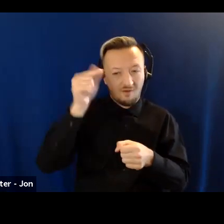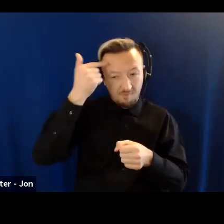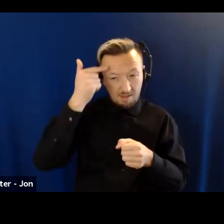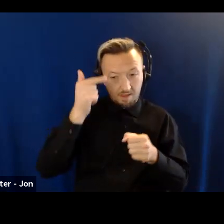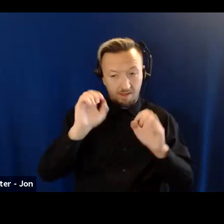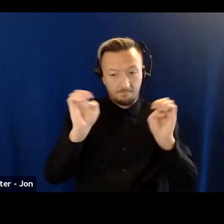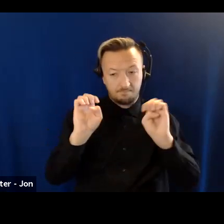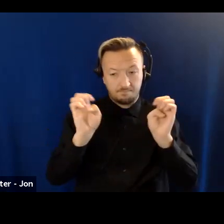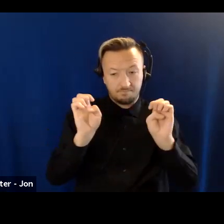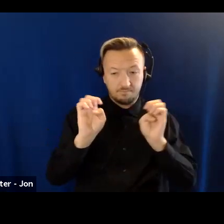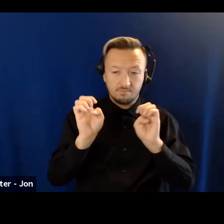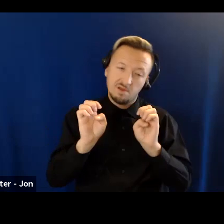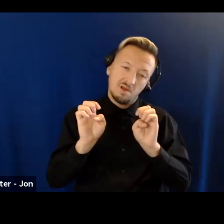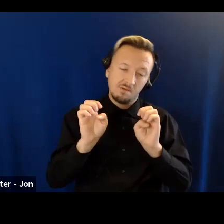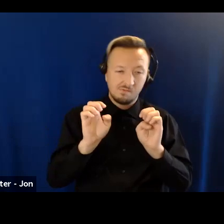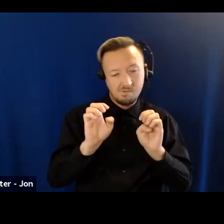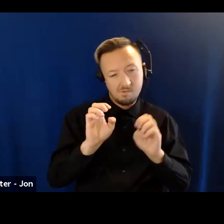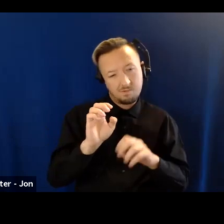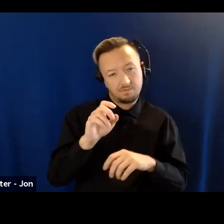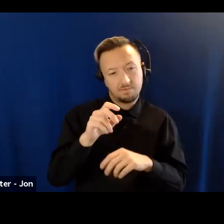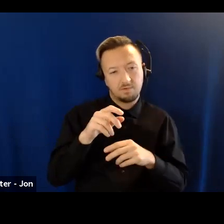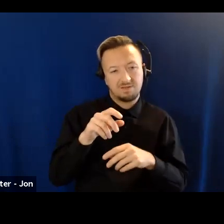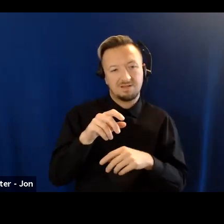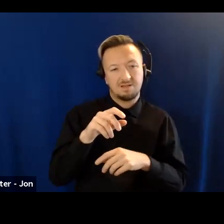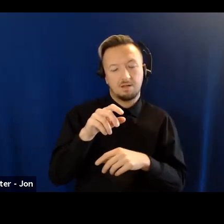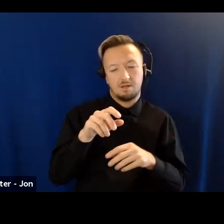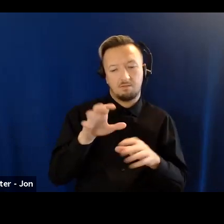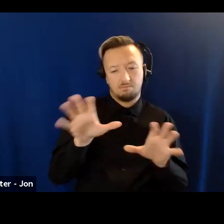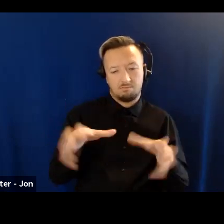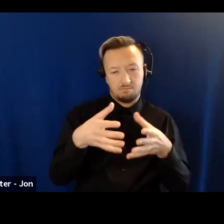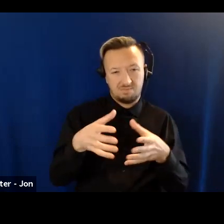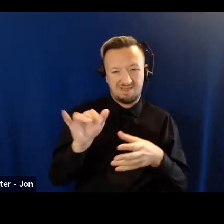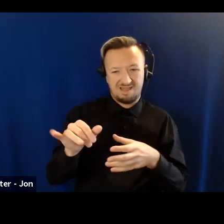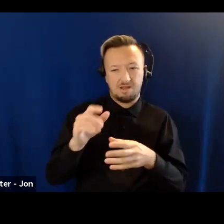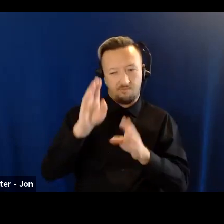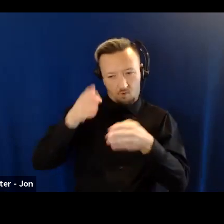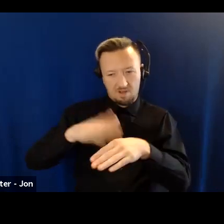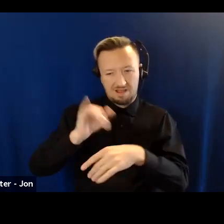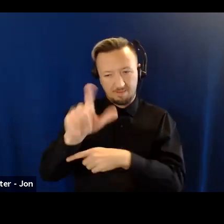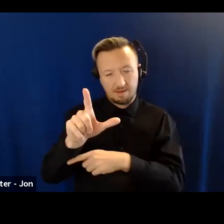and what we call DPOs, or disabled-led organizations, particularly the Center for Independent Living.